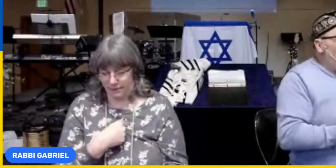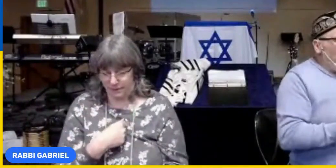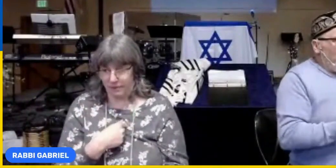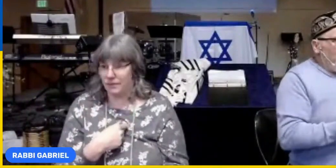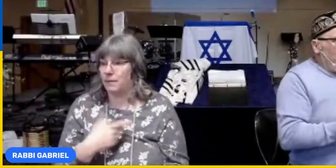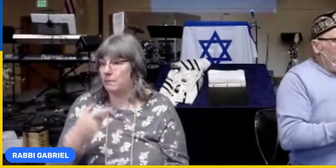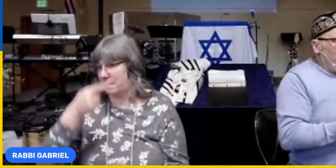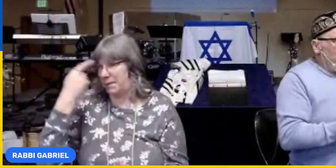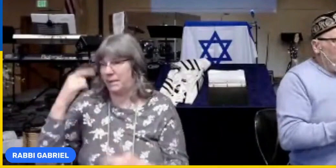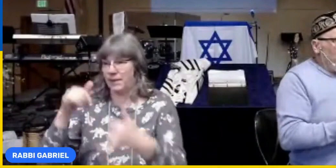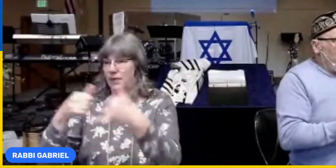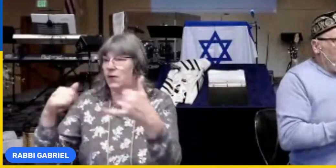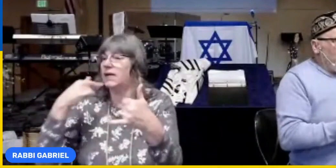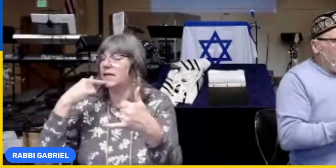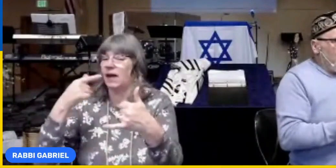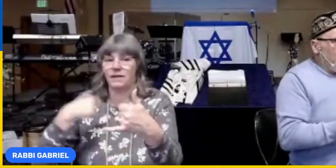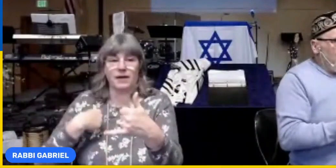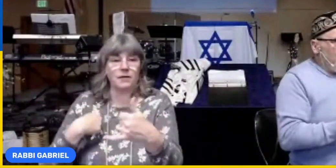we shouldn't be that way.